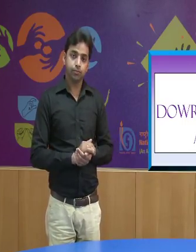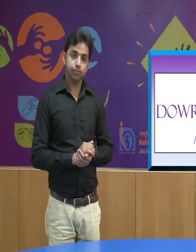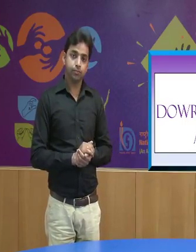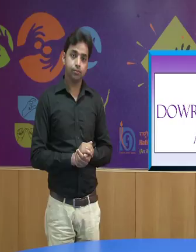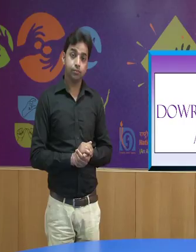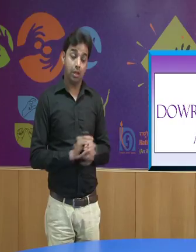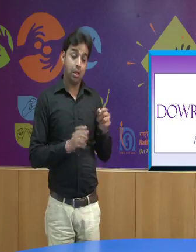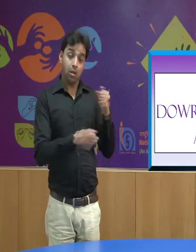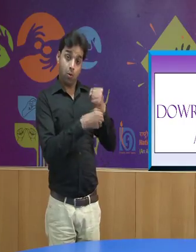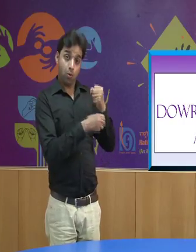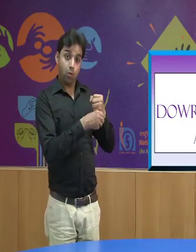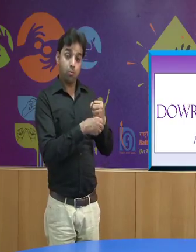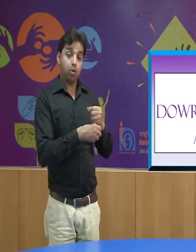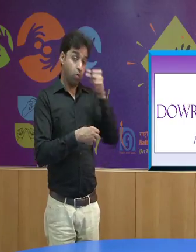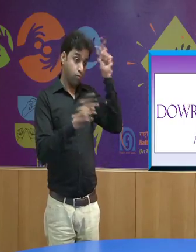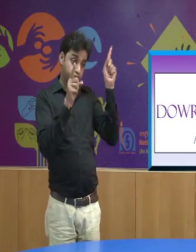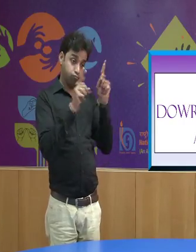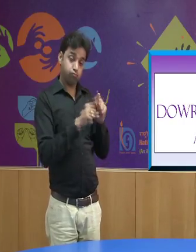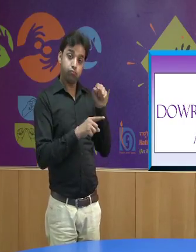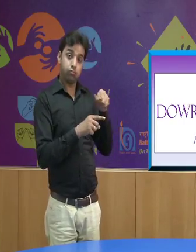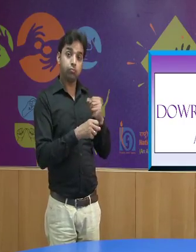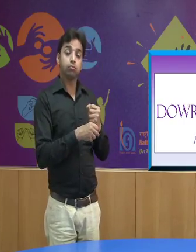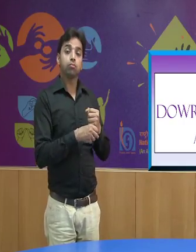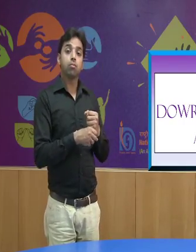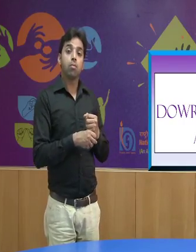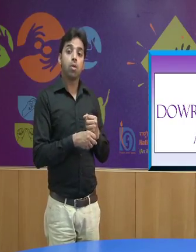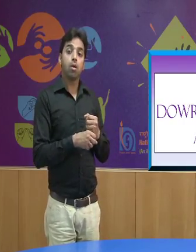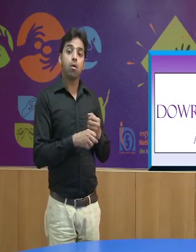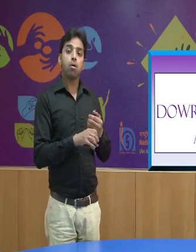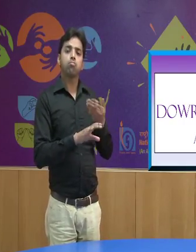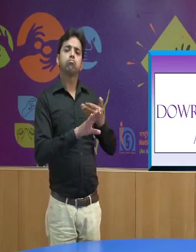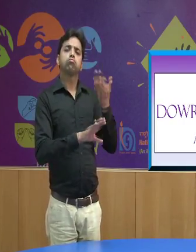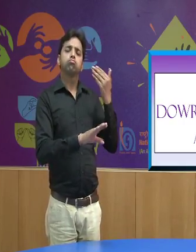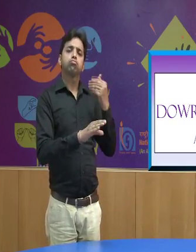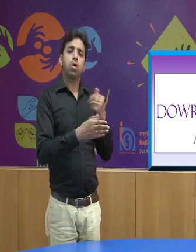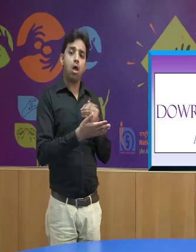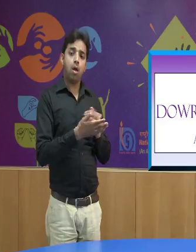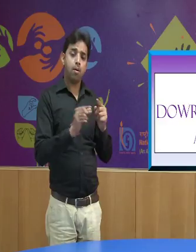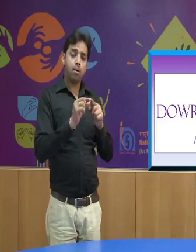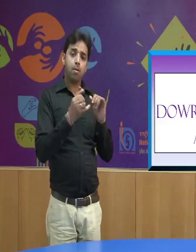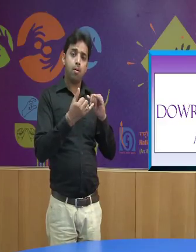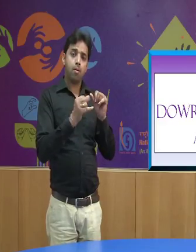the Government of India passed the Dowry Prohibition Act.